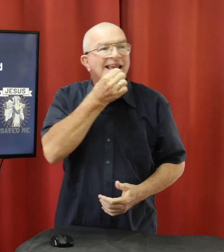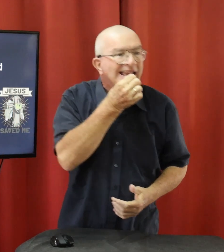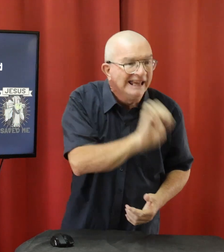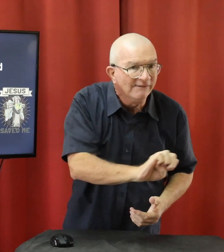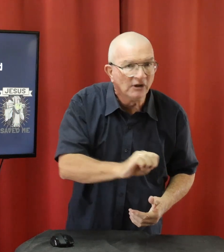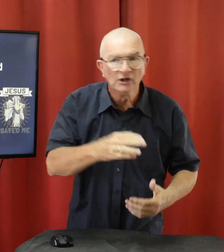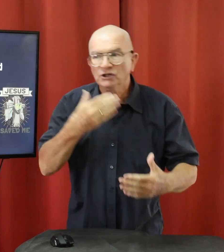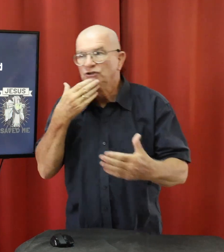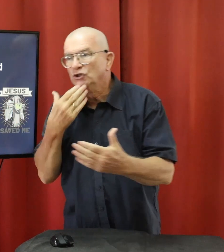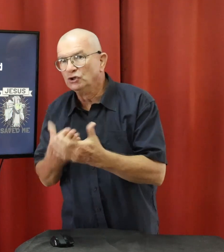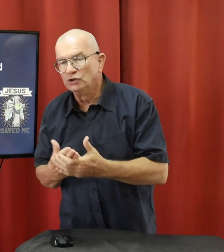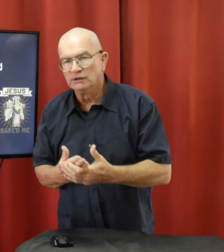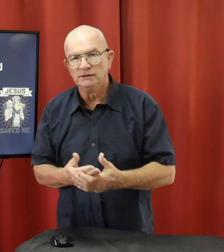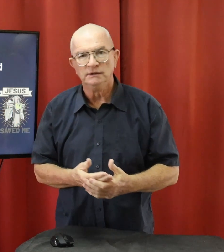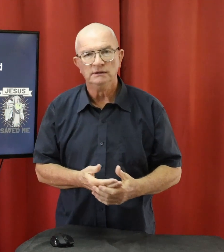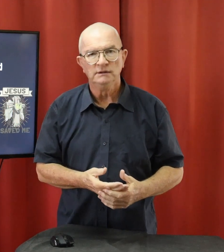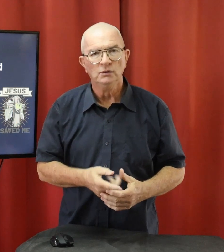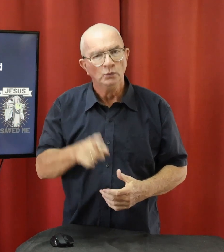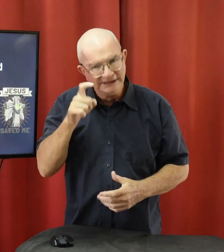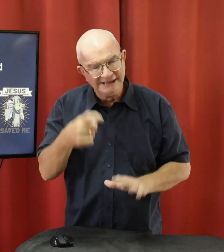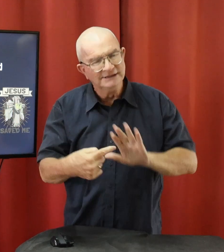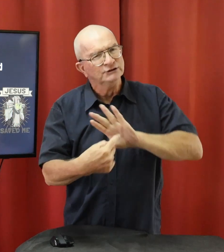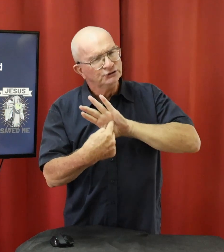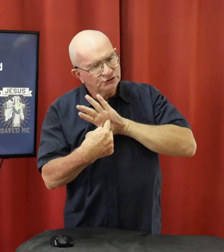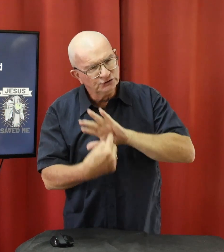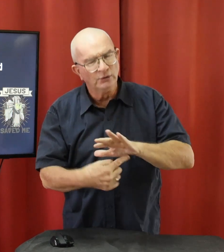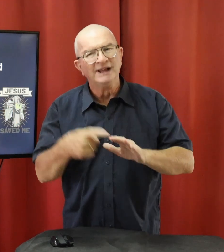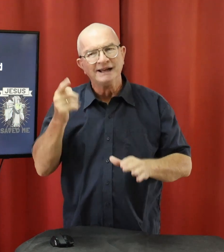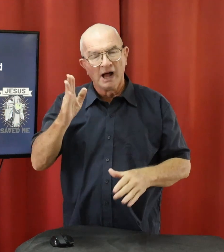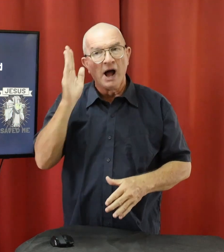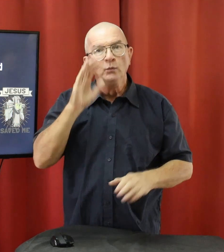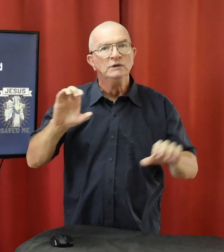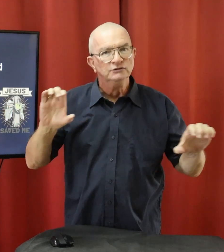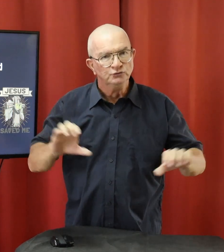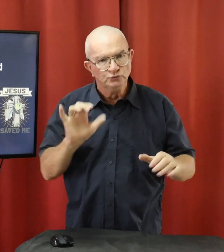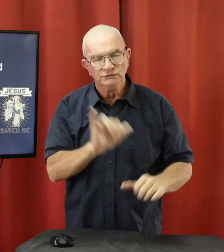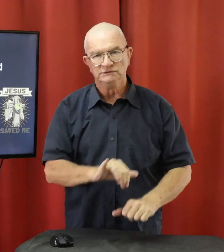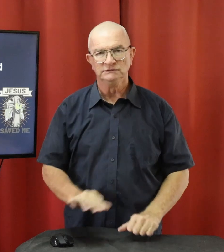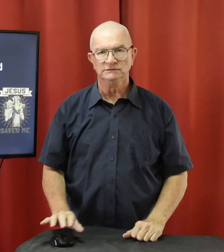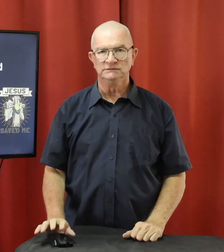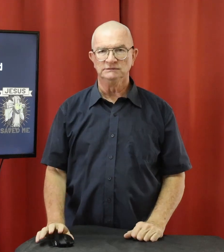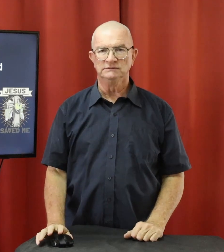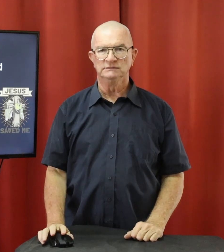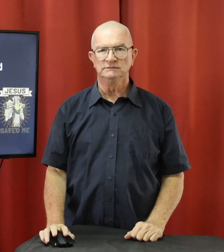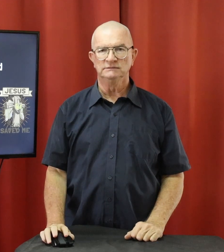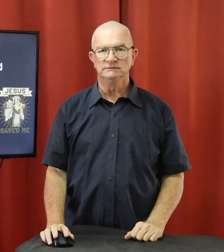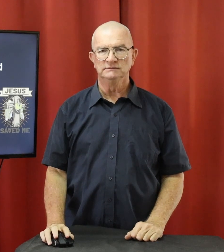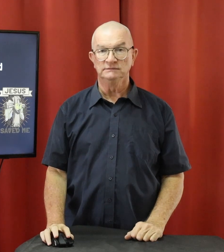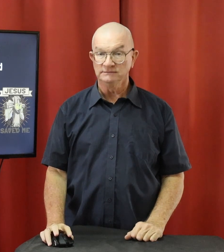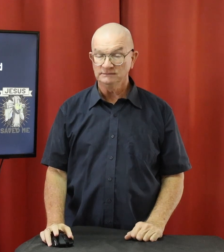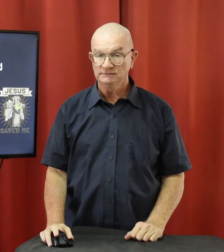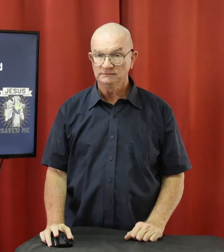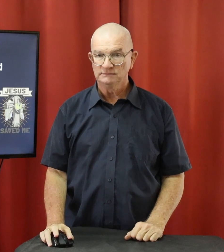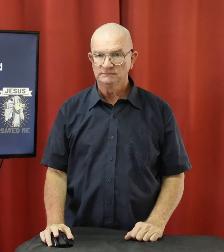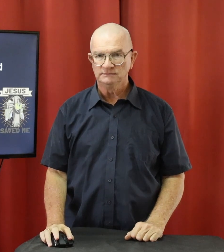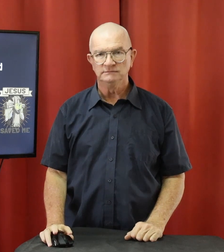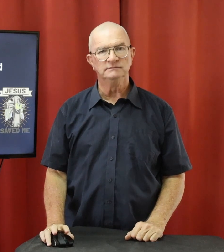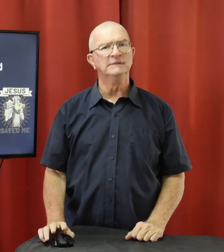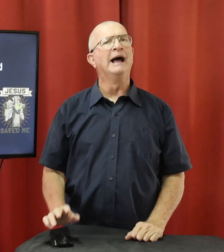to purity. From evil to good. We need to show that God will do that.